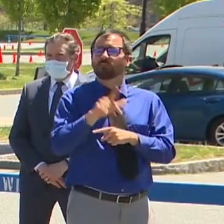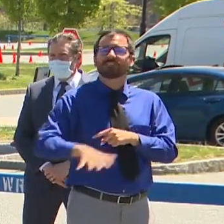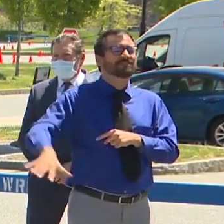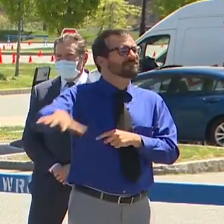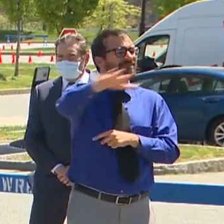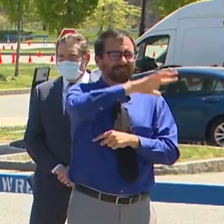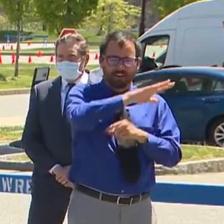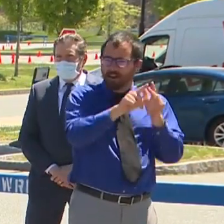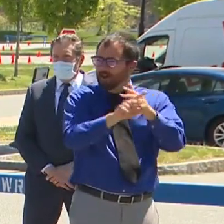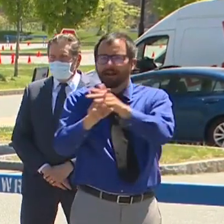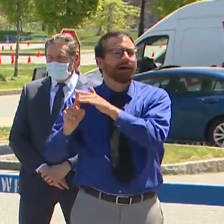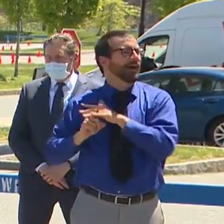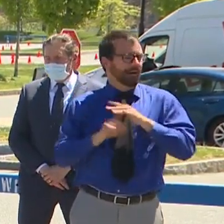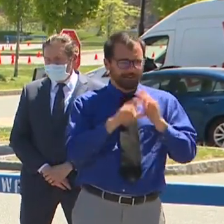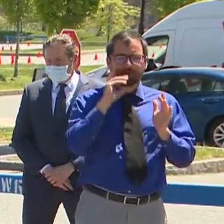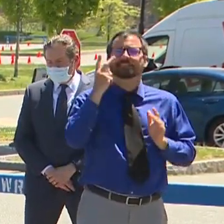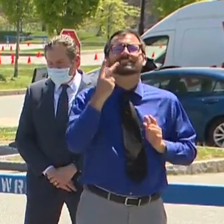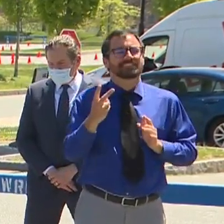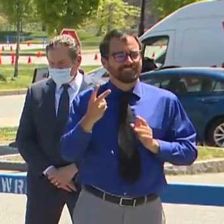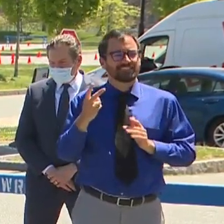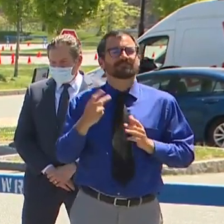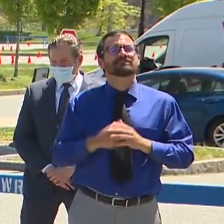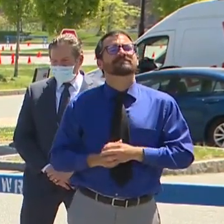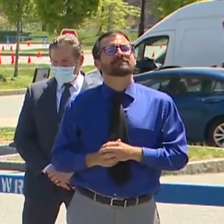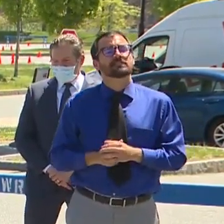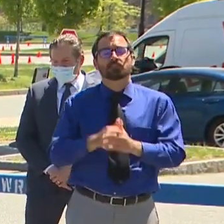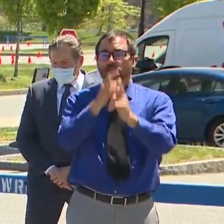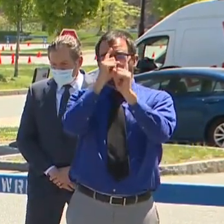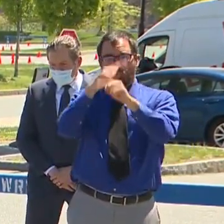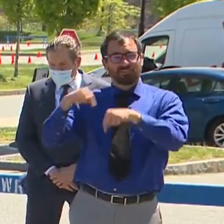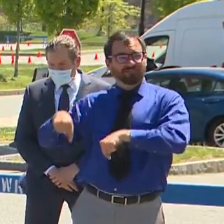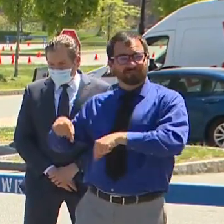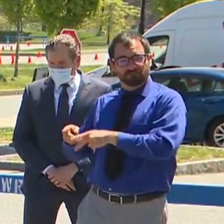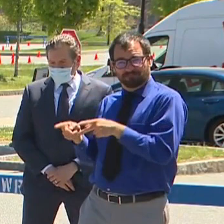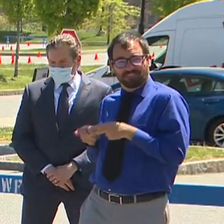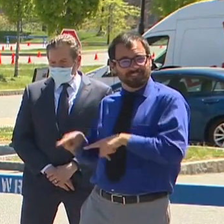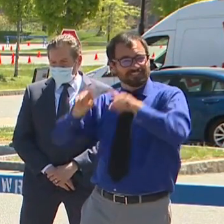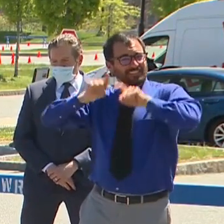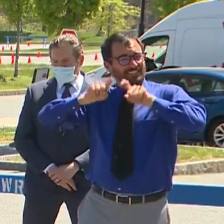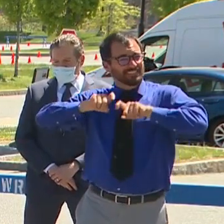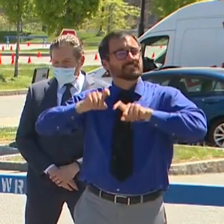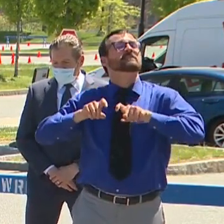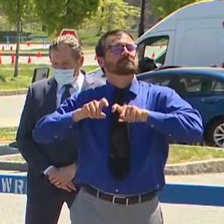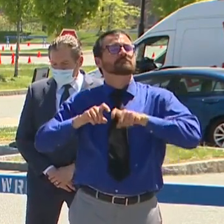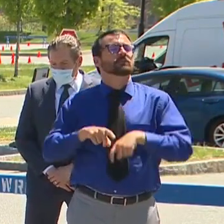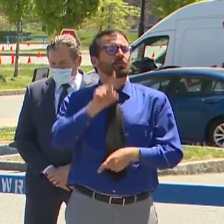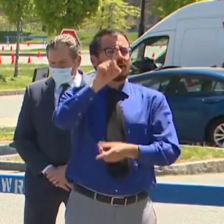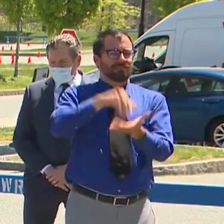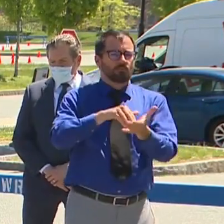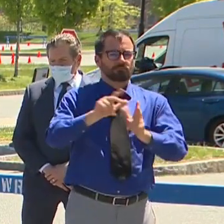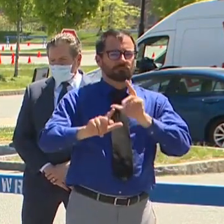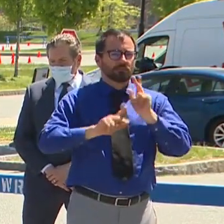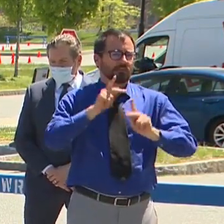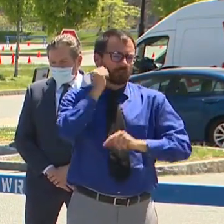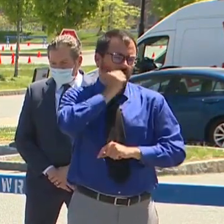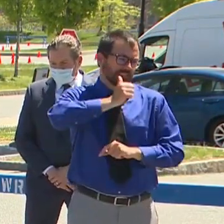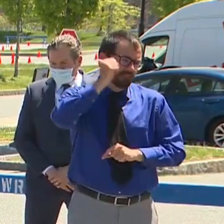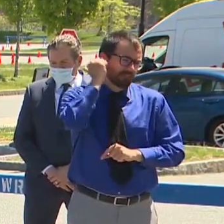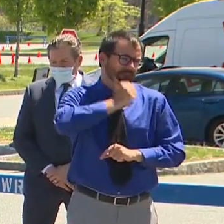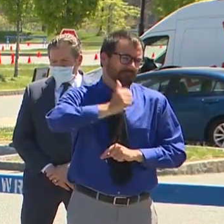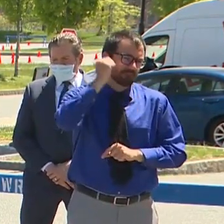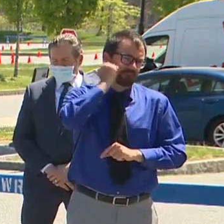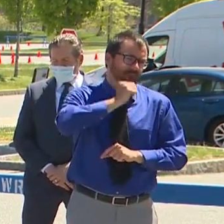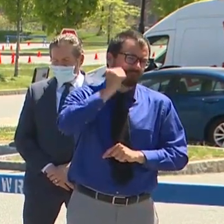residents a day. If this crisis has shown us anything, it is the inequalities and disparities that exist across our society, in our health